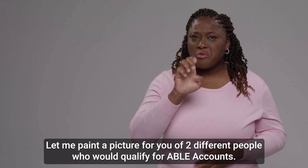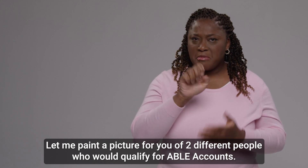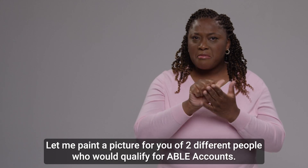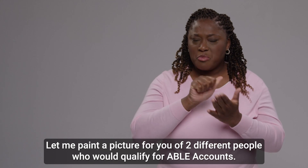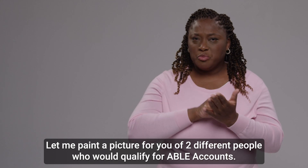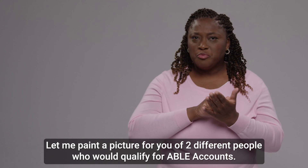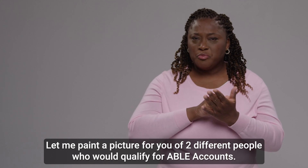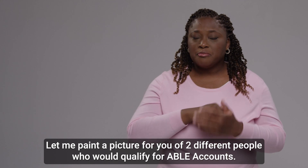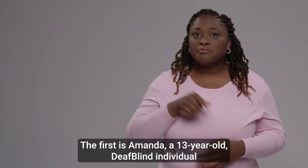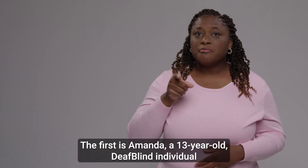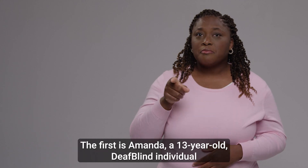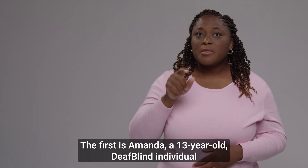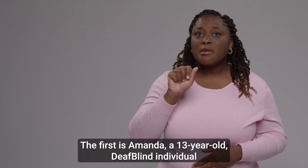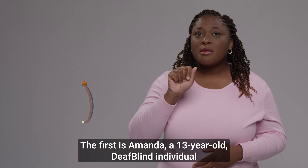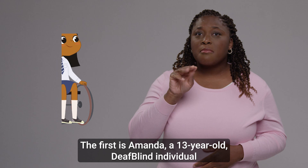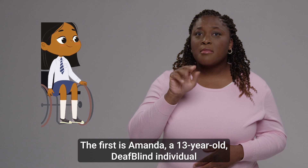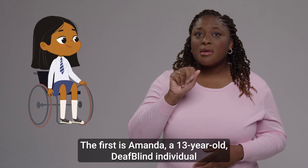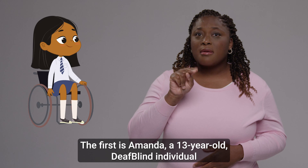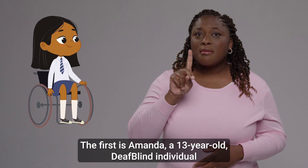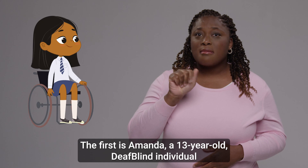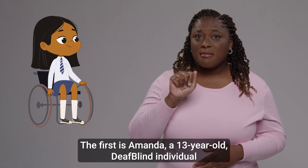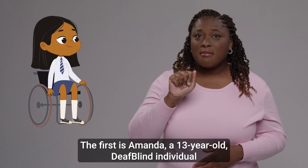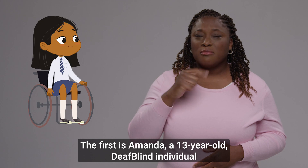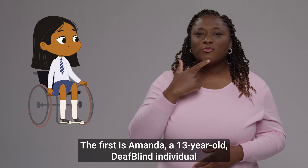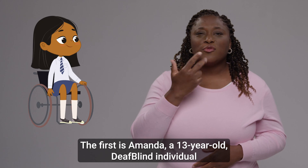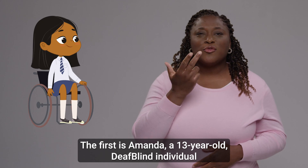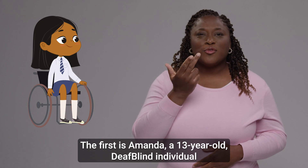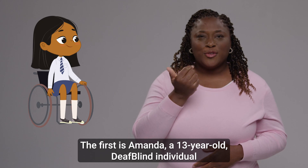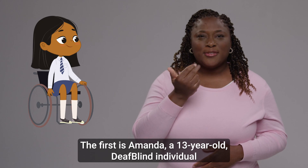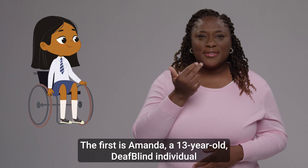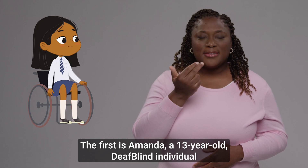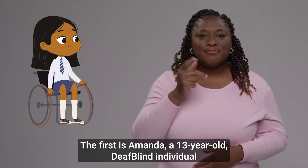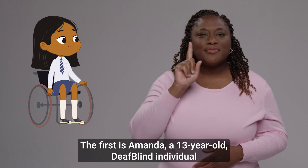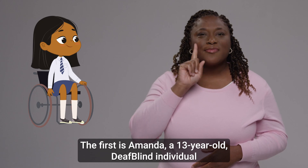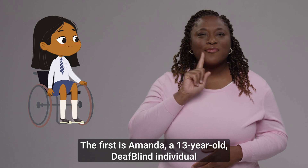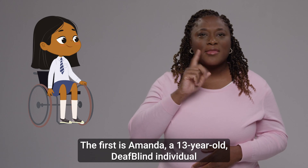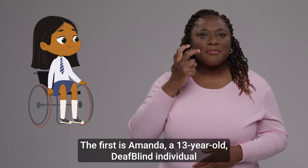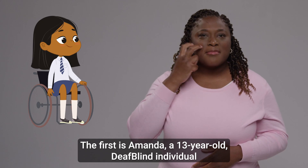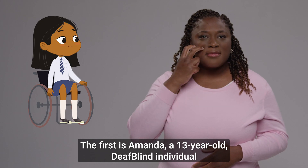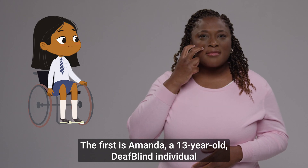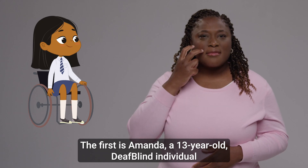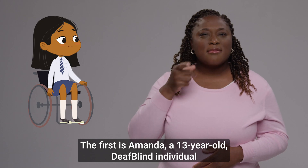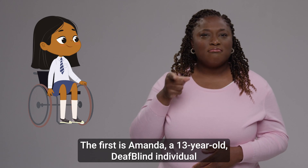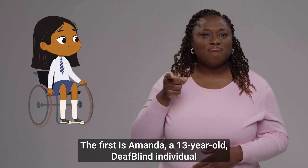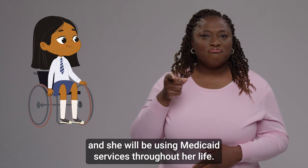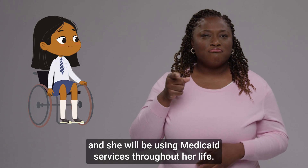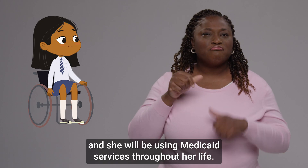The first is Amanda, a 13-year-old deaf-blind individual. And she will be using